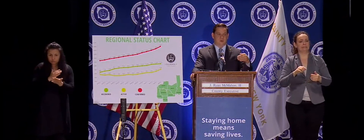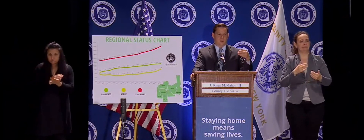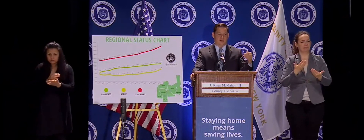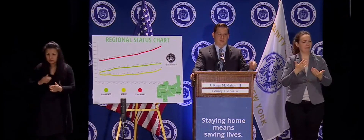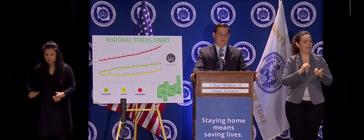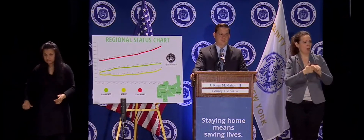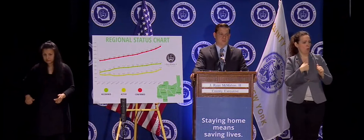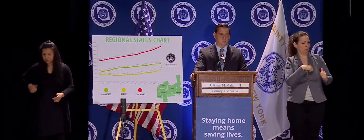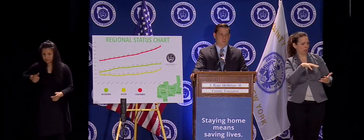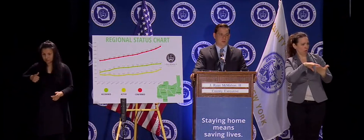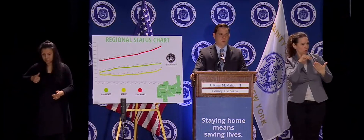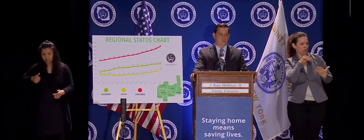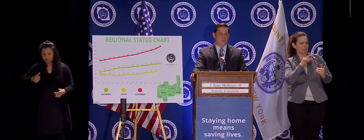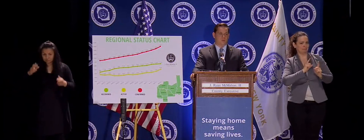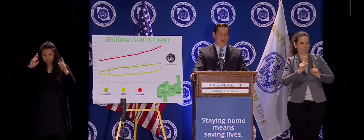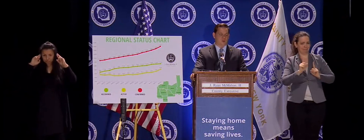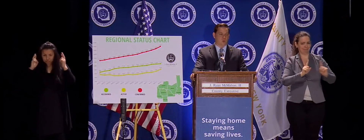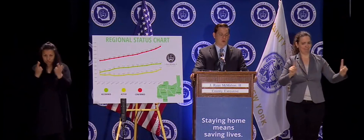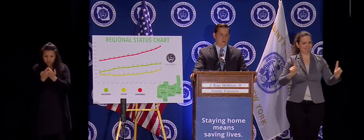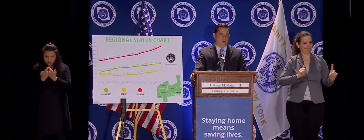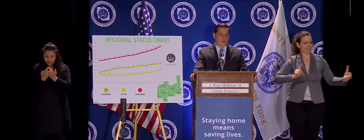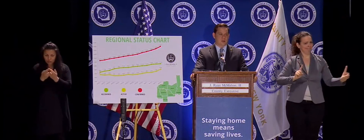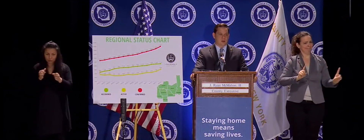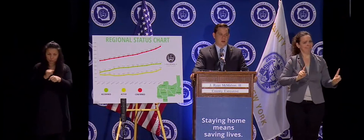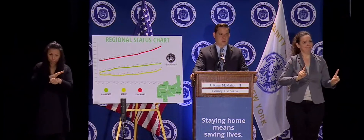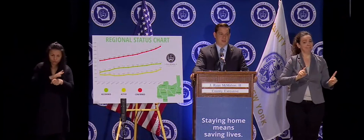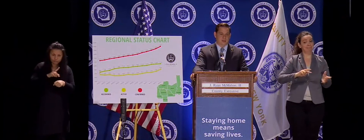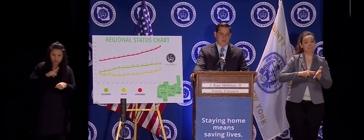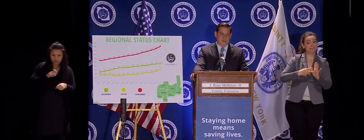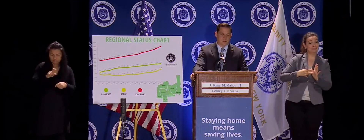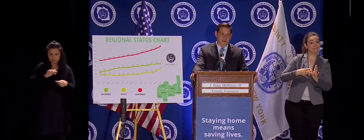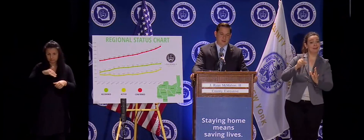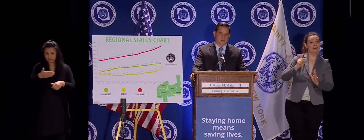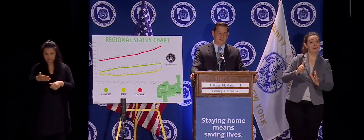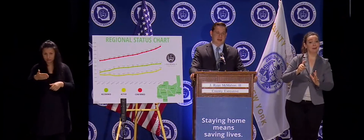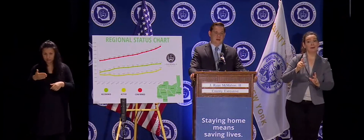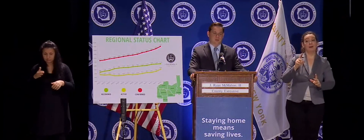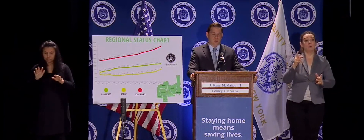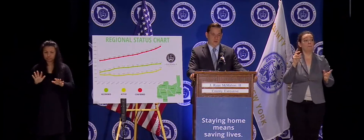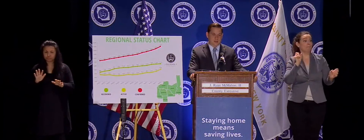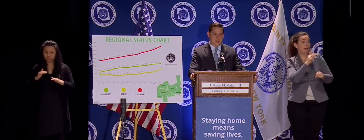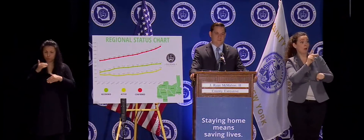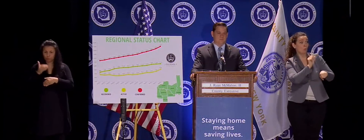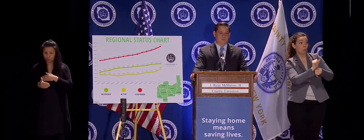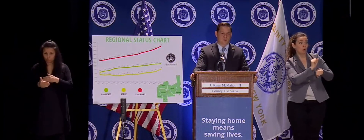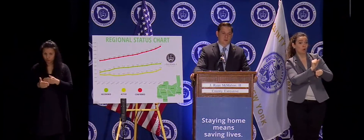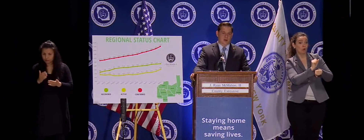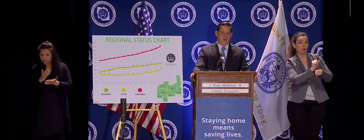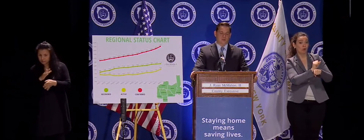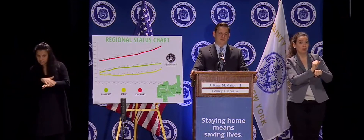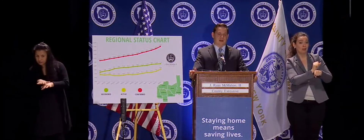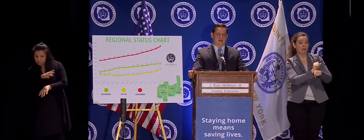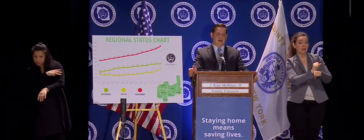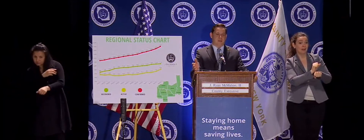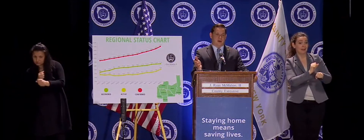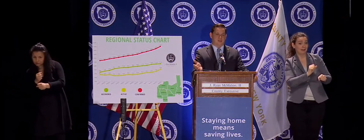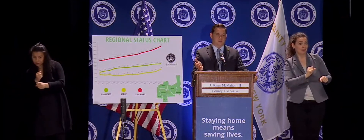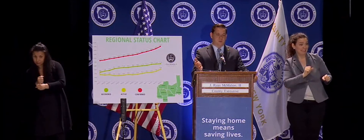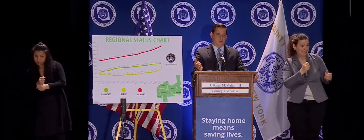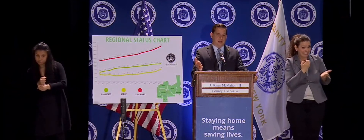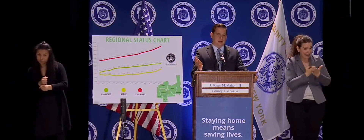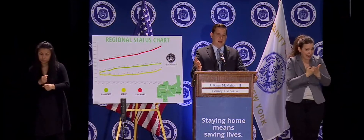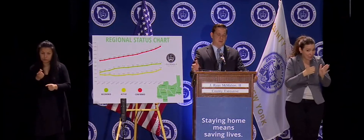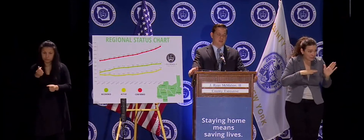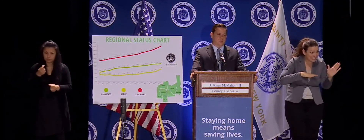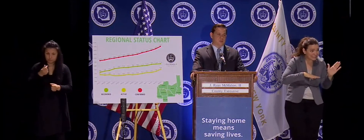in a different way. And that means bringing more people back to work, getting the economy going again, always finding that balance